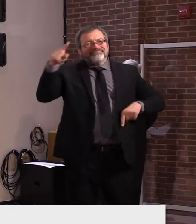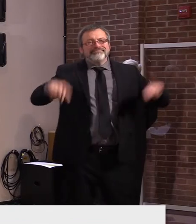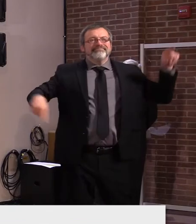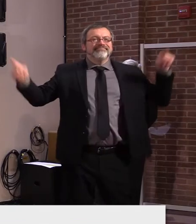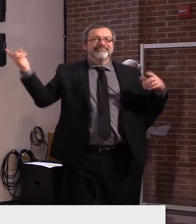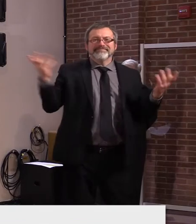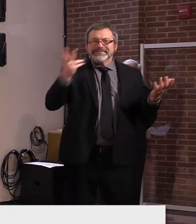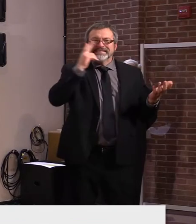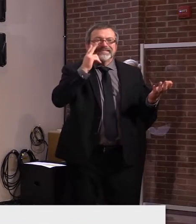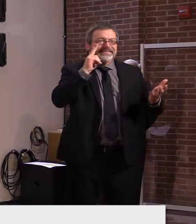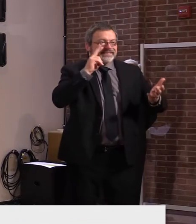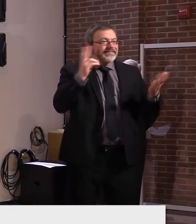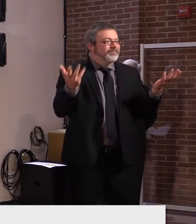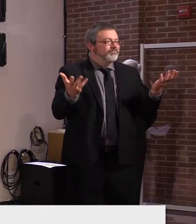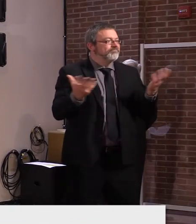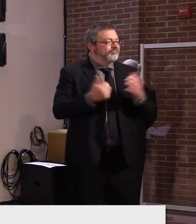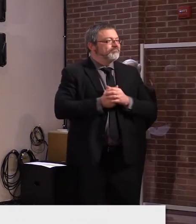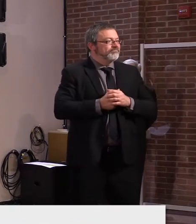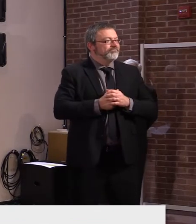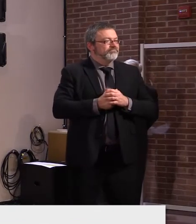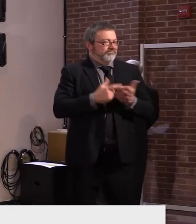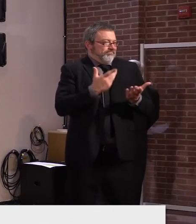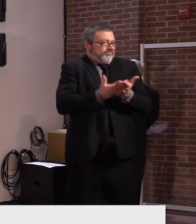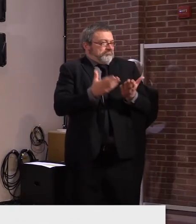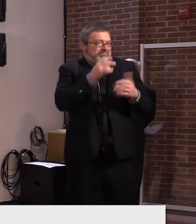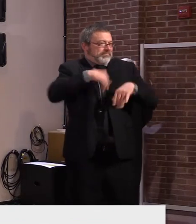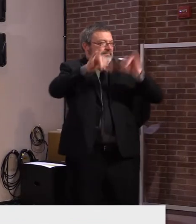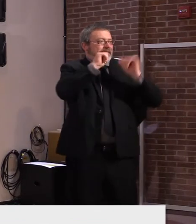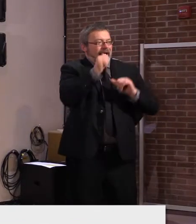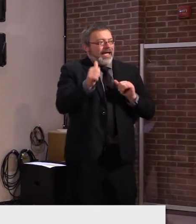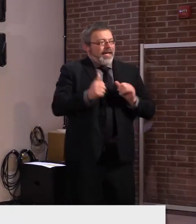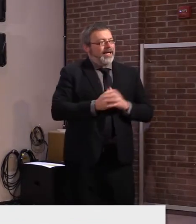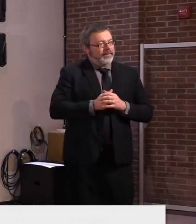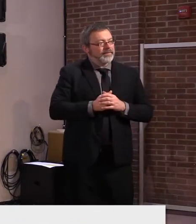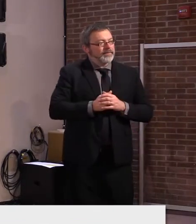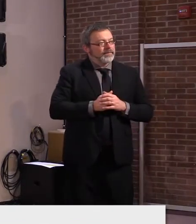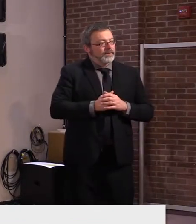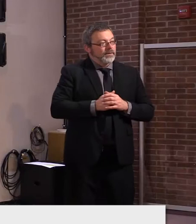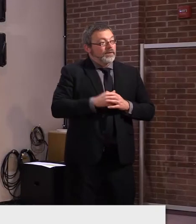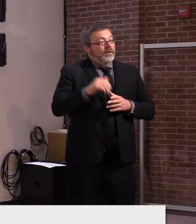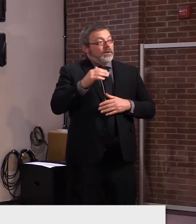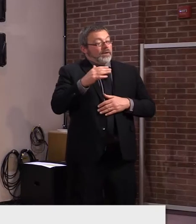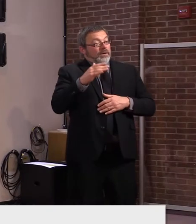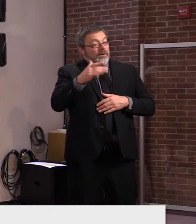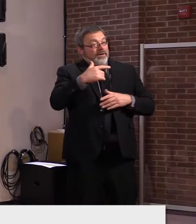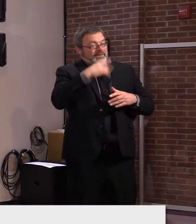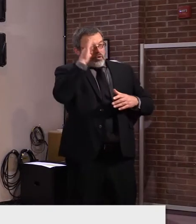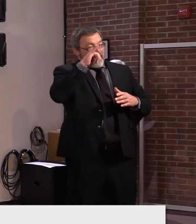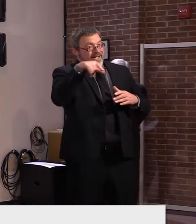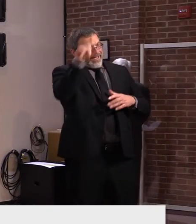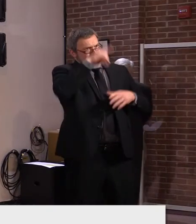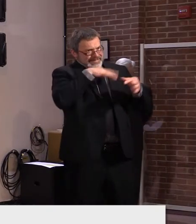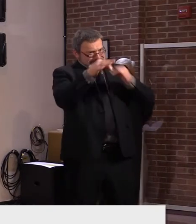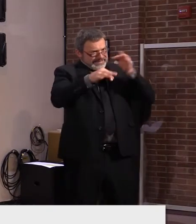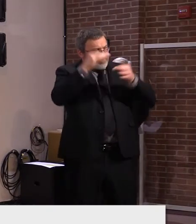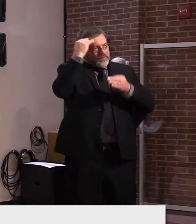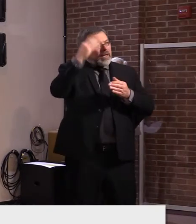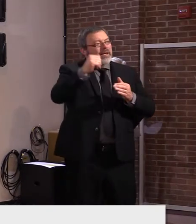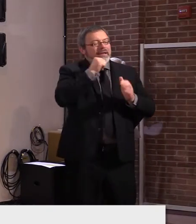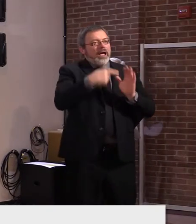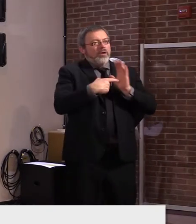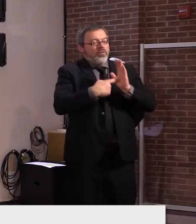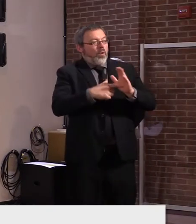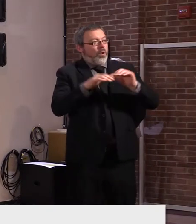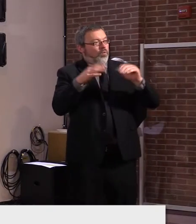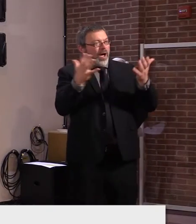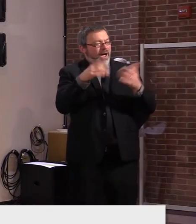in the same supervisory unit. But what these data don't show is the amount of work that's involved with engaging staff around